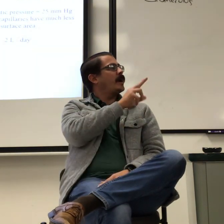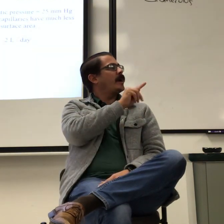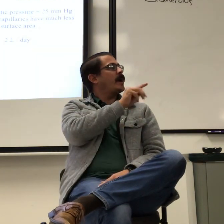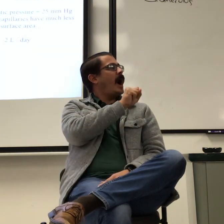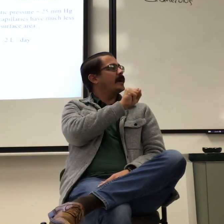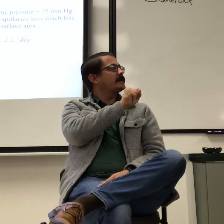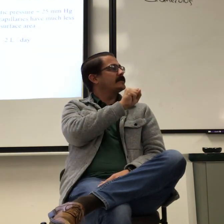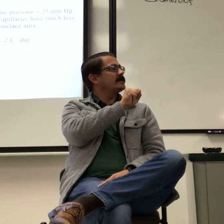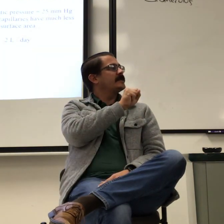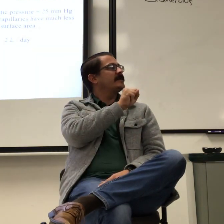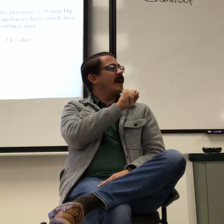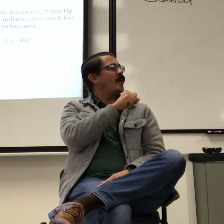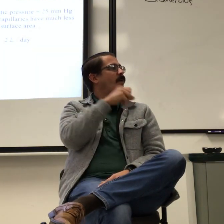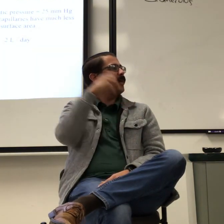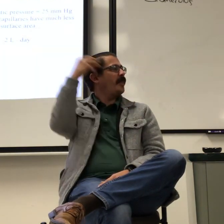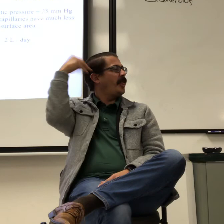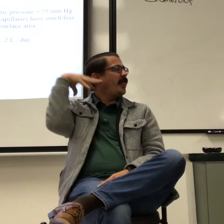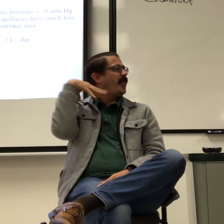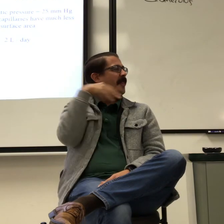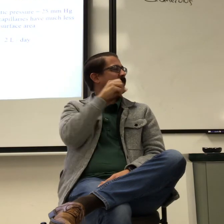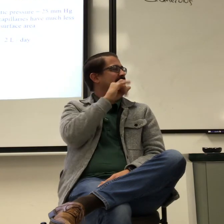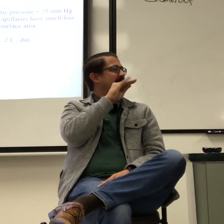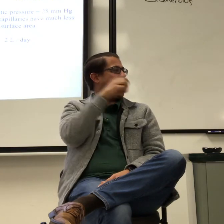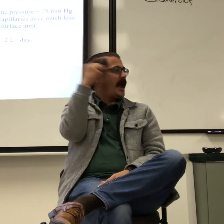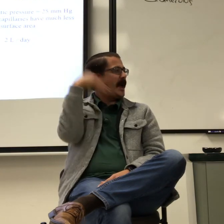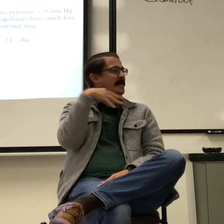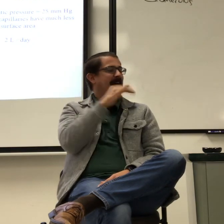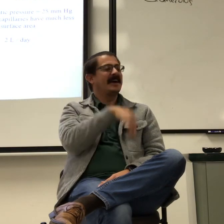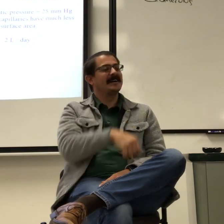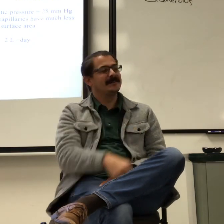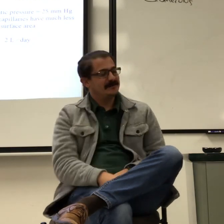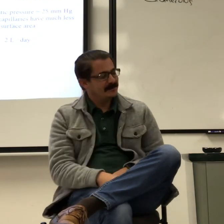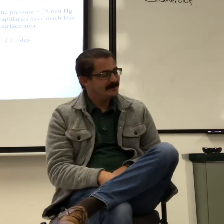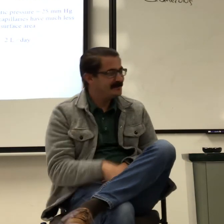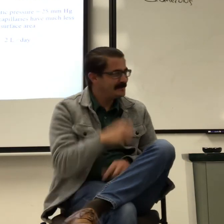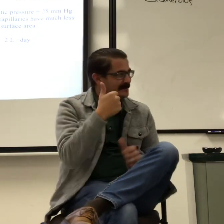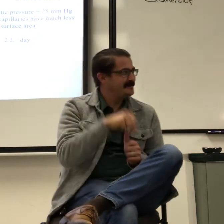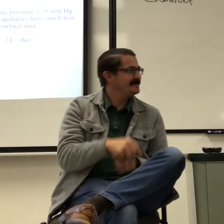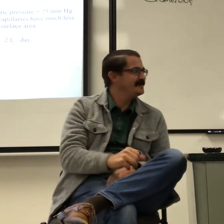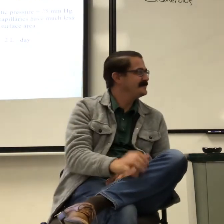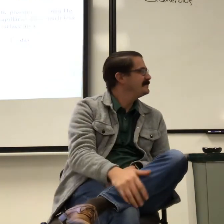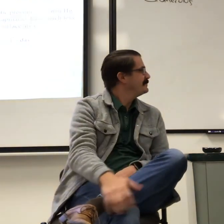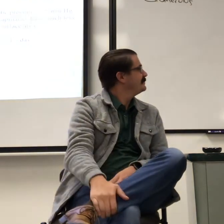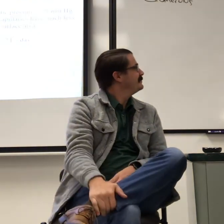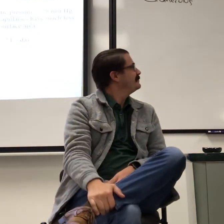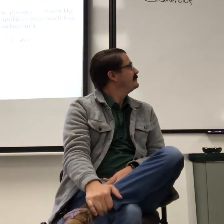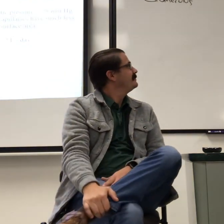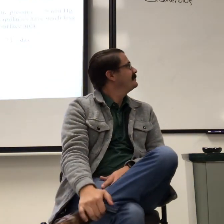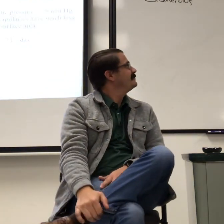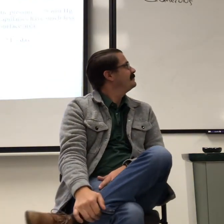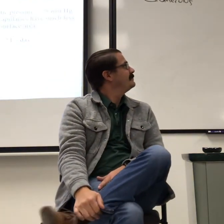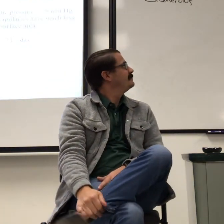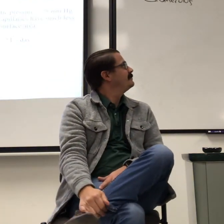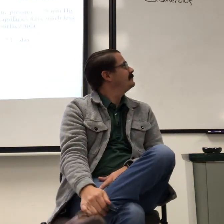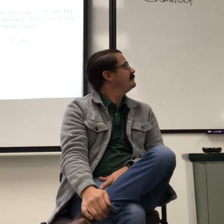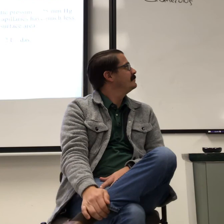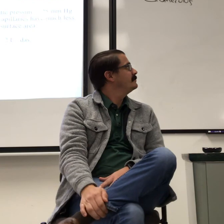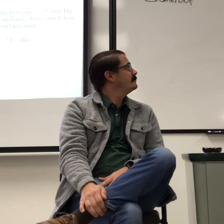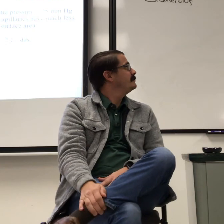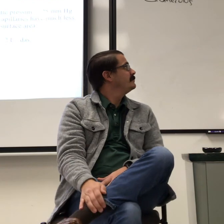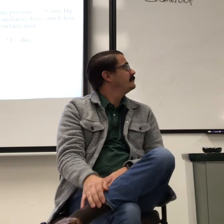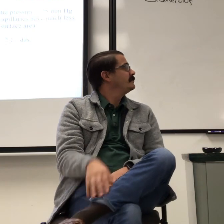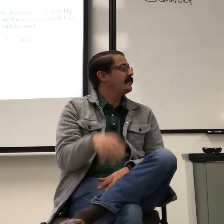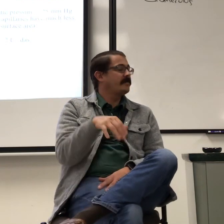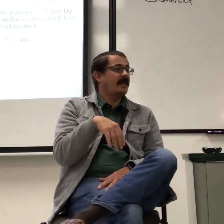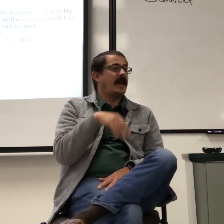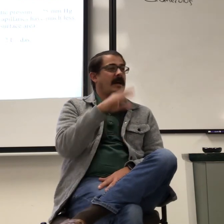Well, that we've been talking about since the first day of class, where I've drawn an arterial. That feeds a capillary bed